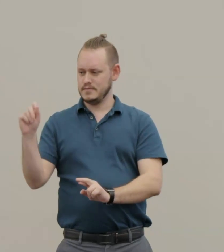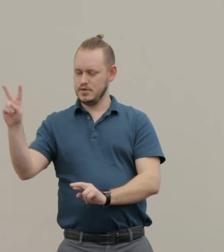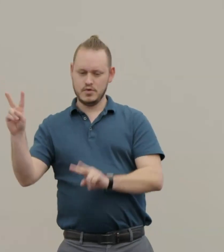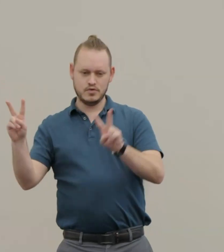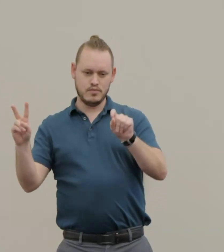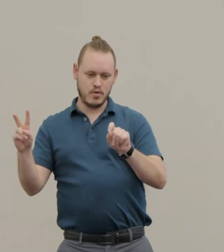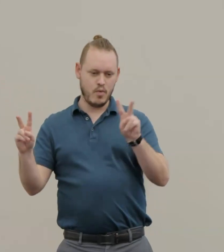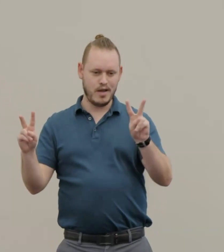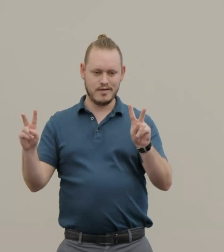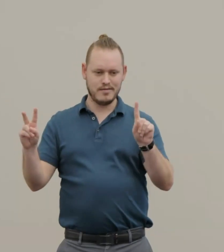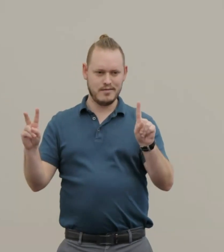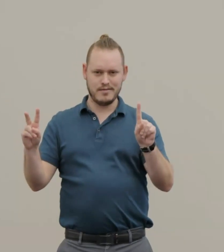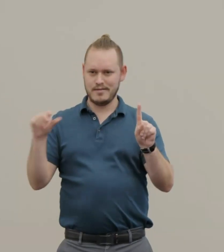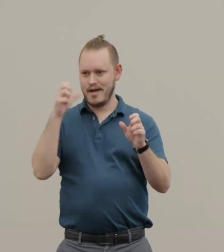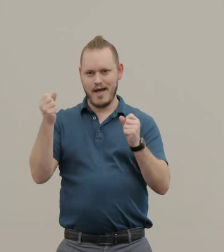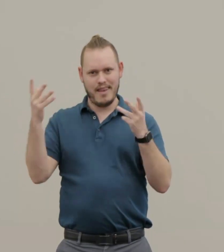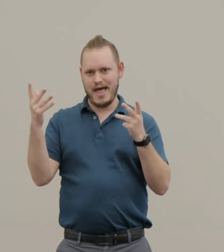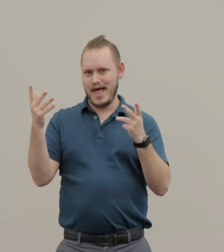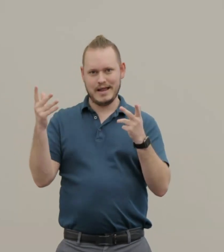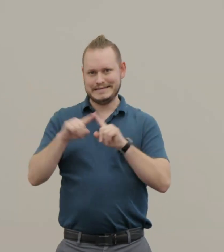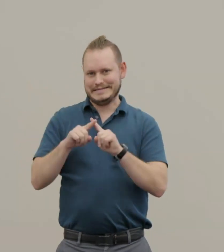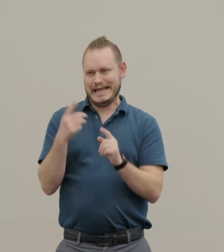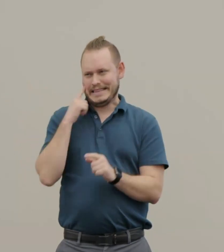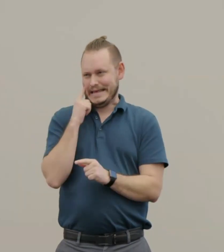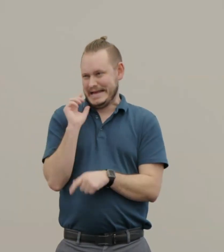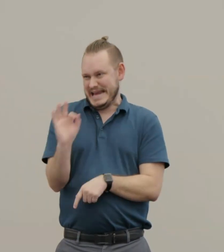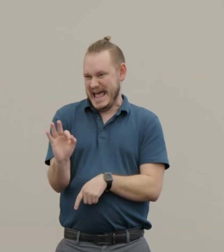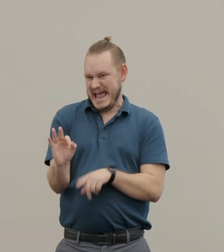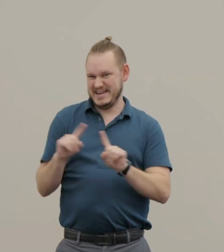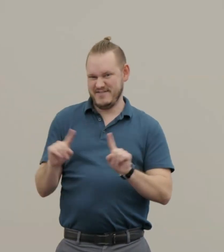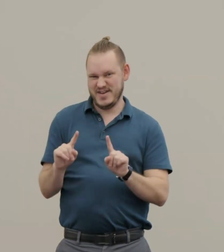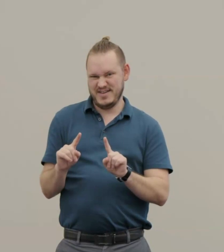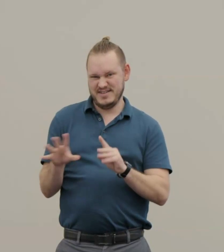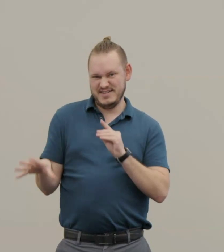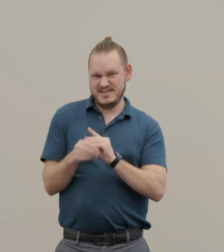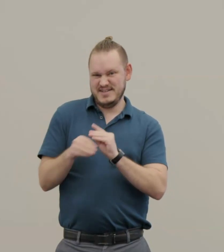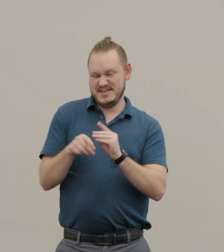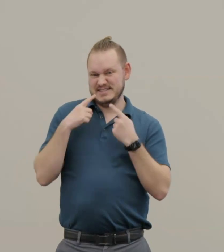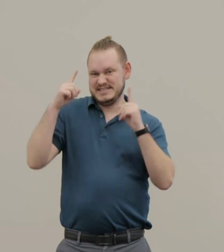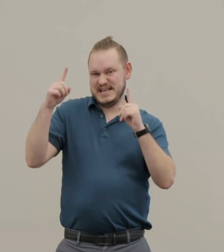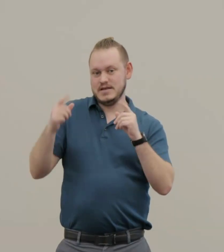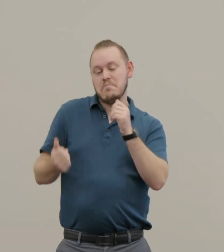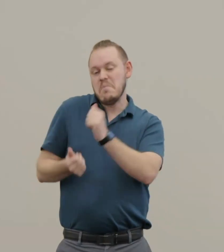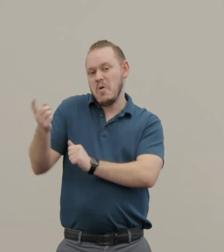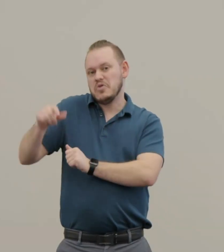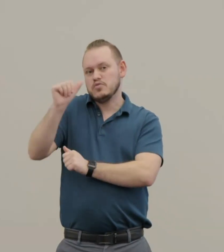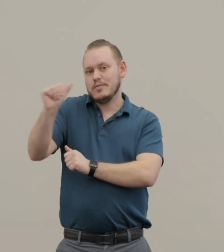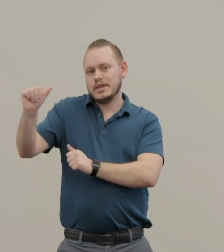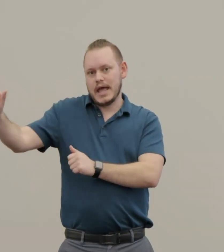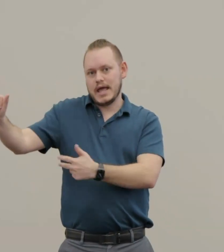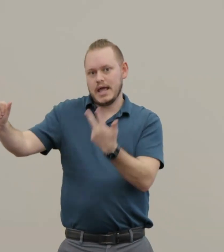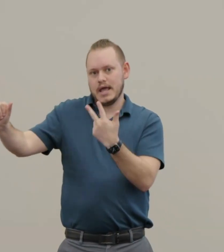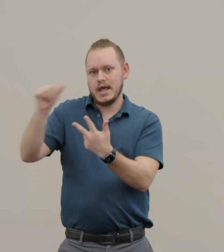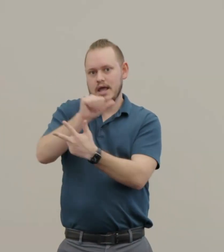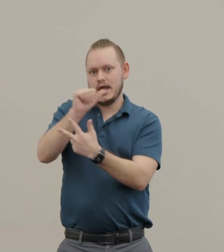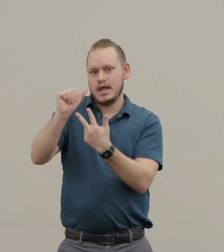and 2.1. I think there were 9 additions as success criterion. Most of them were AAA. And